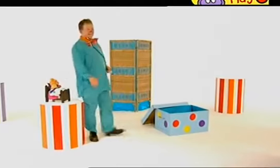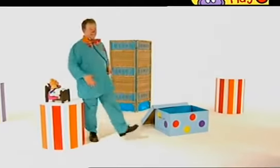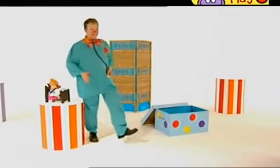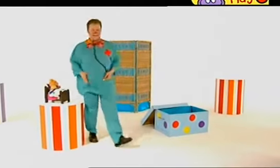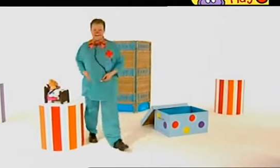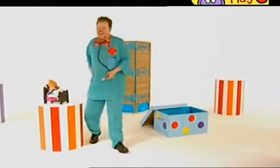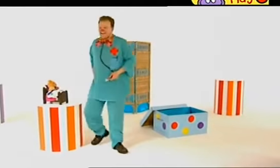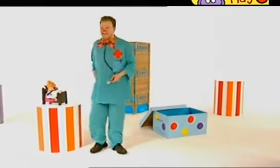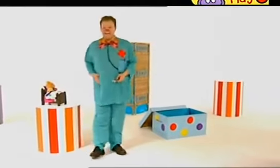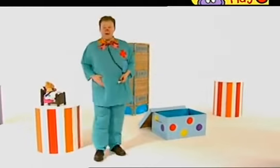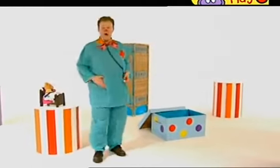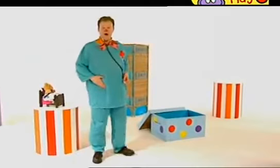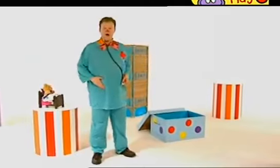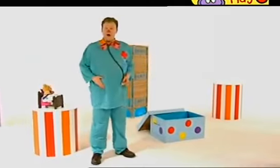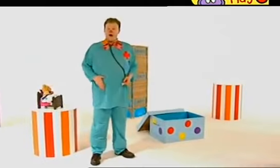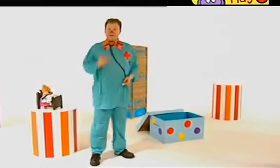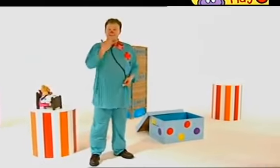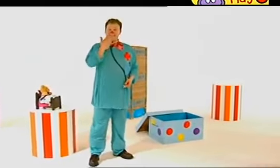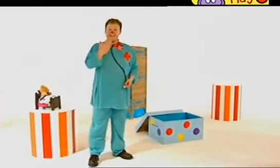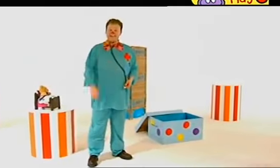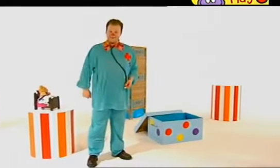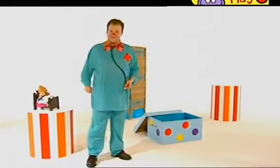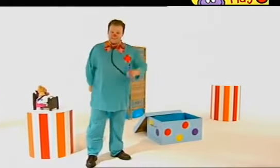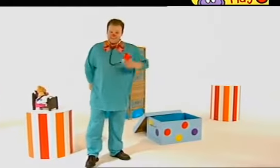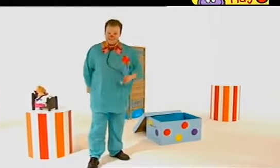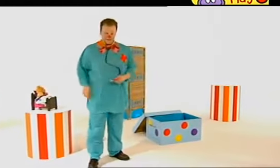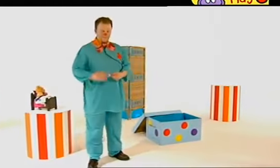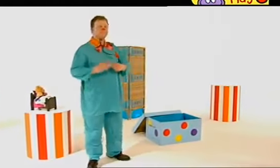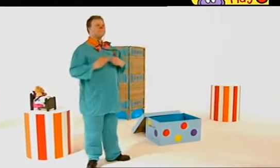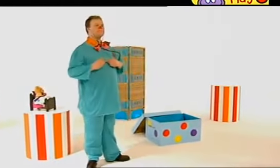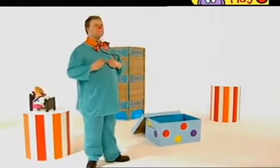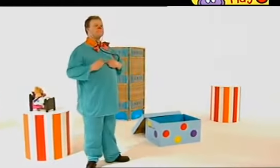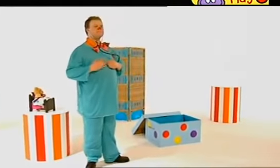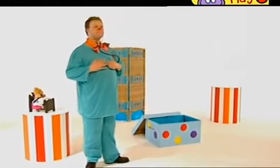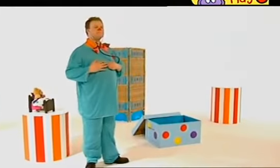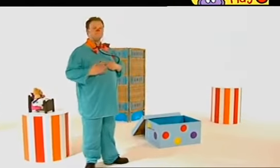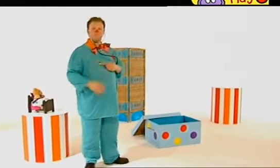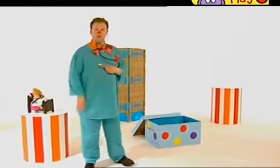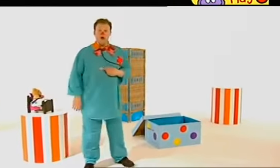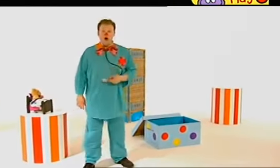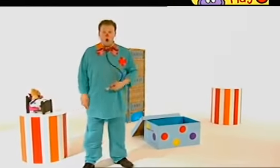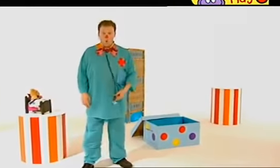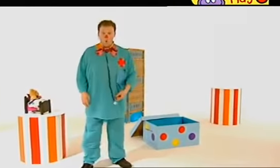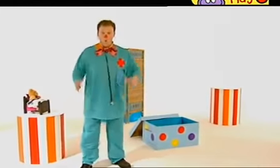You're a good doctor, Mr. Tumble. Thank you. Put more clothes on. Ooh.